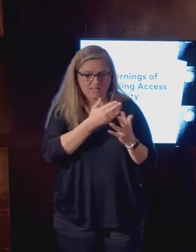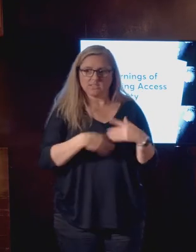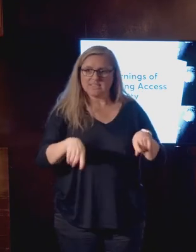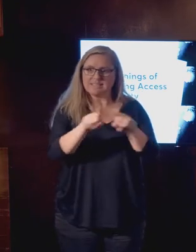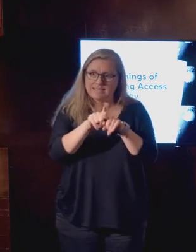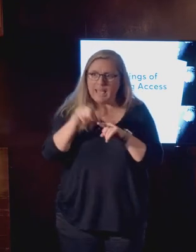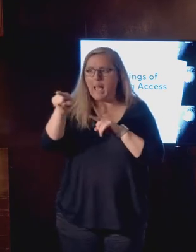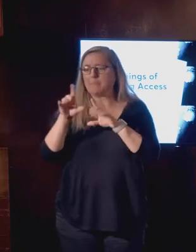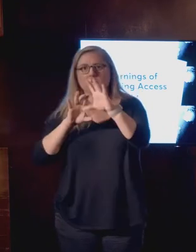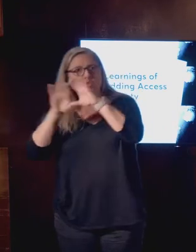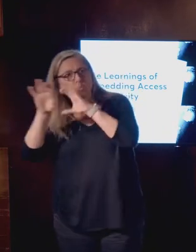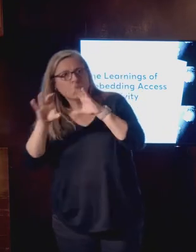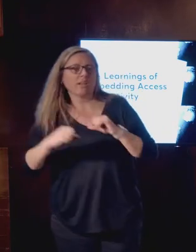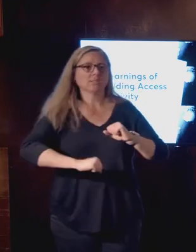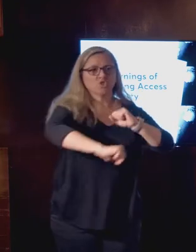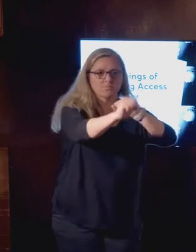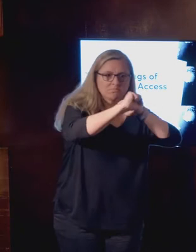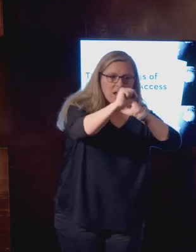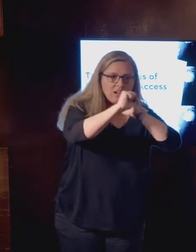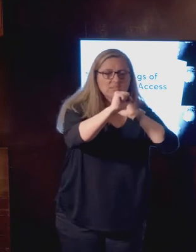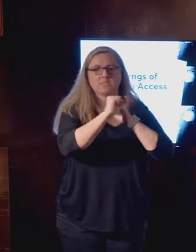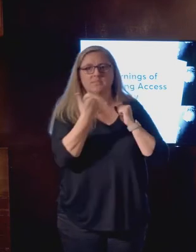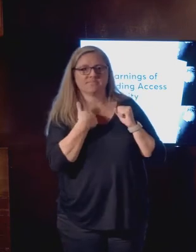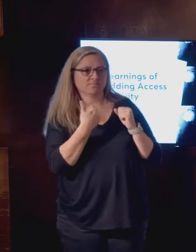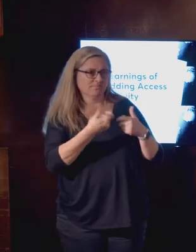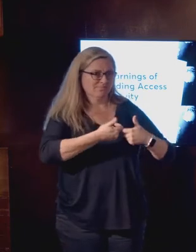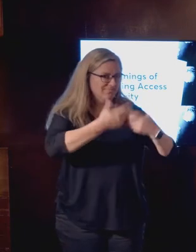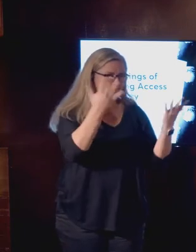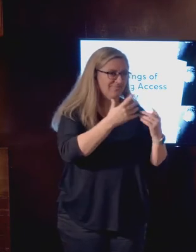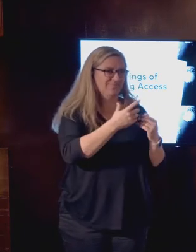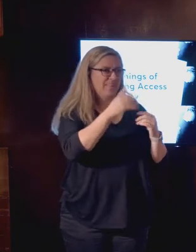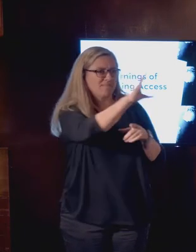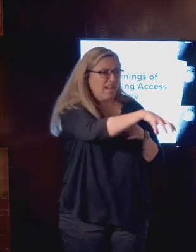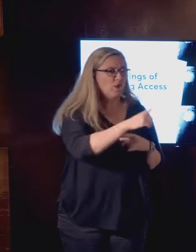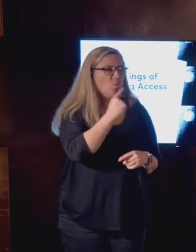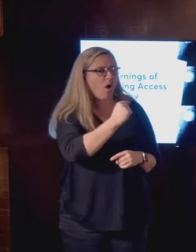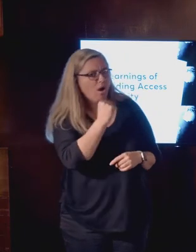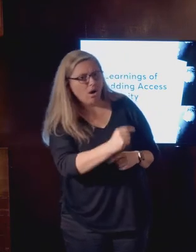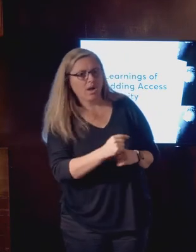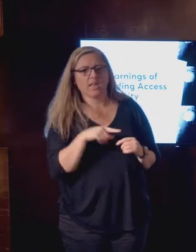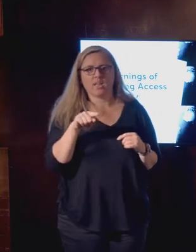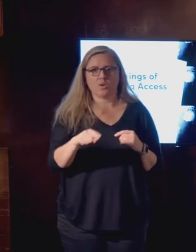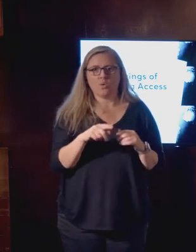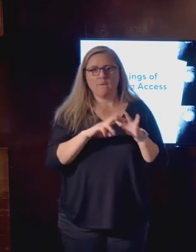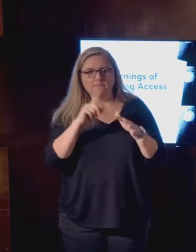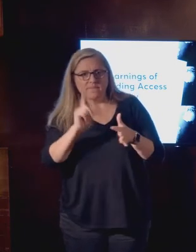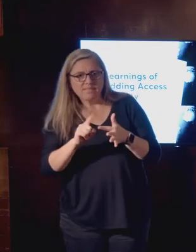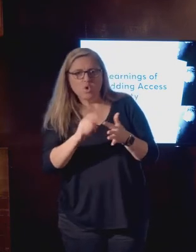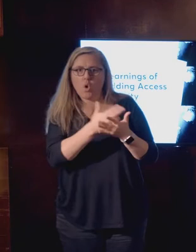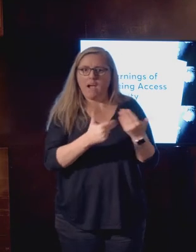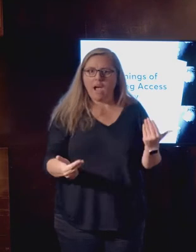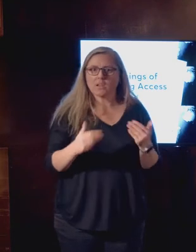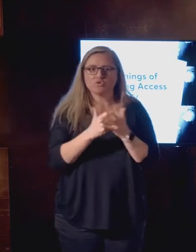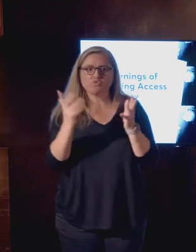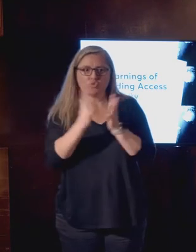as communication marketing, as the same as venue hire, as the same as fees for your artist and crew, then I think that shows that you're really